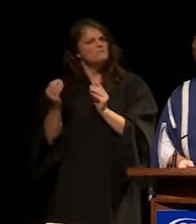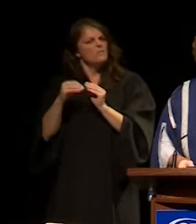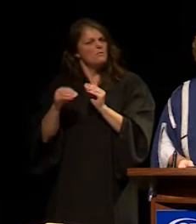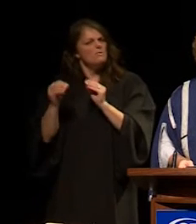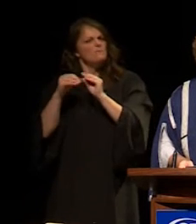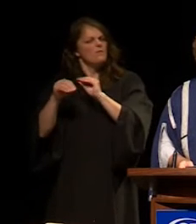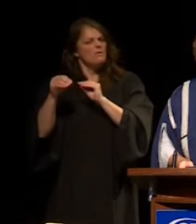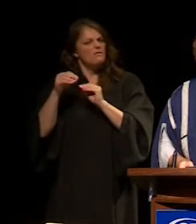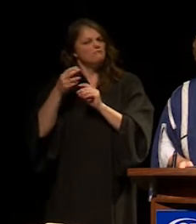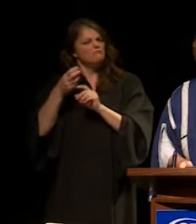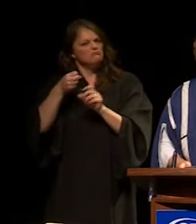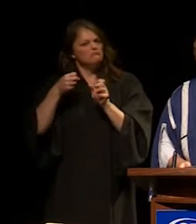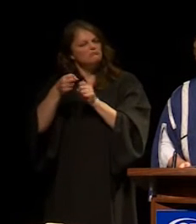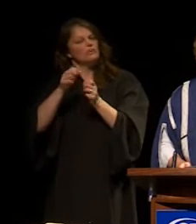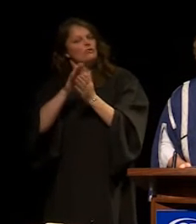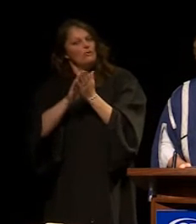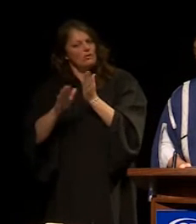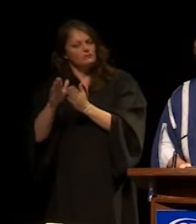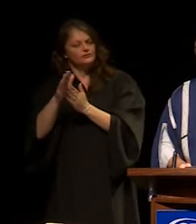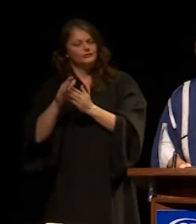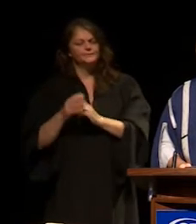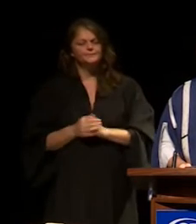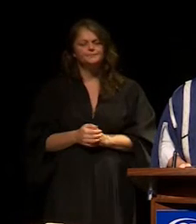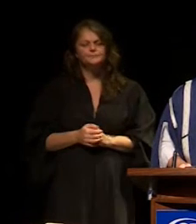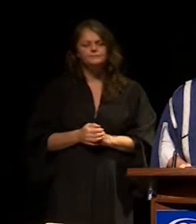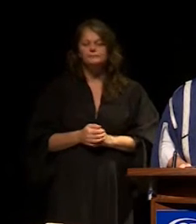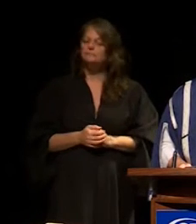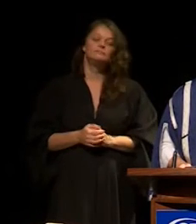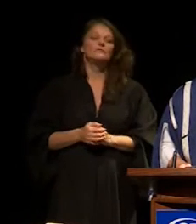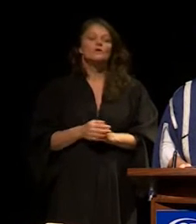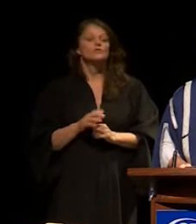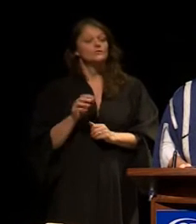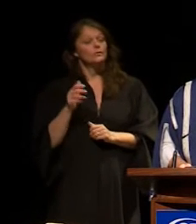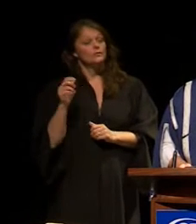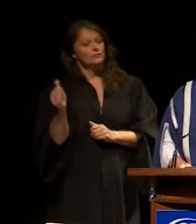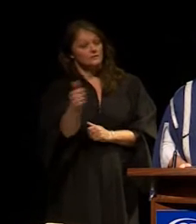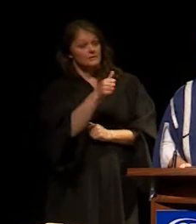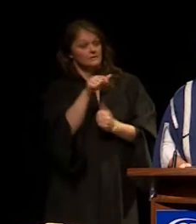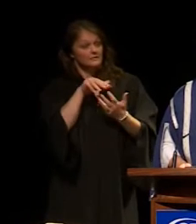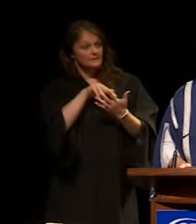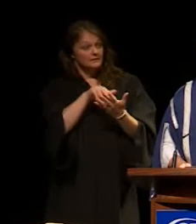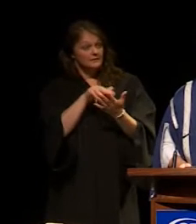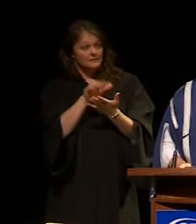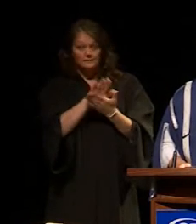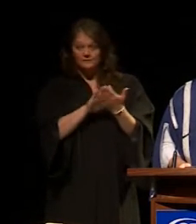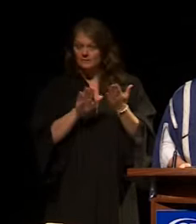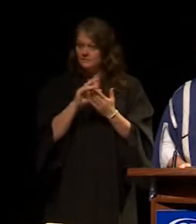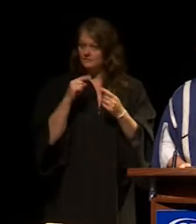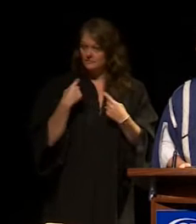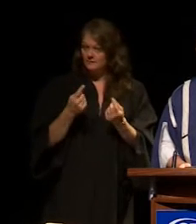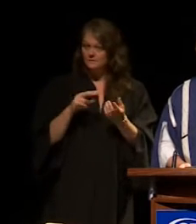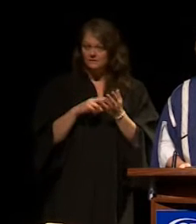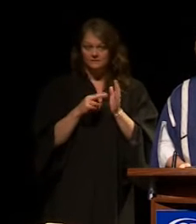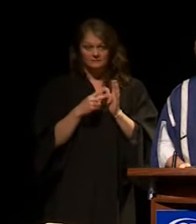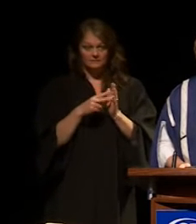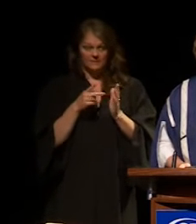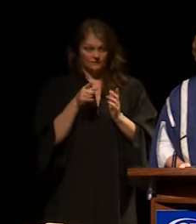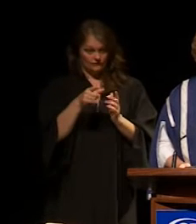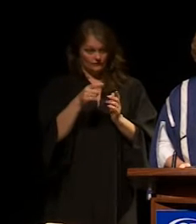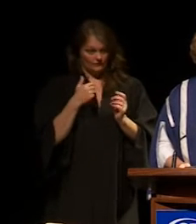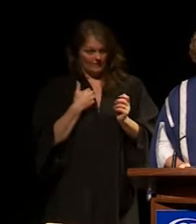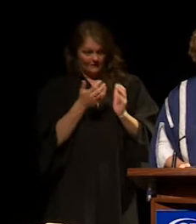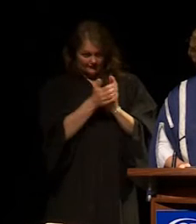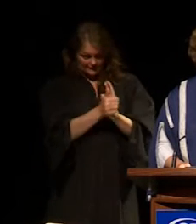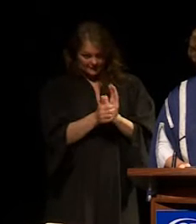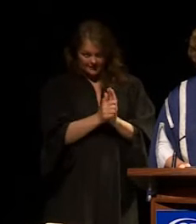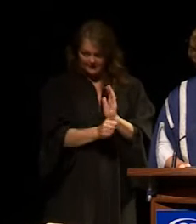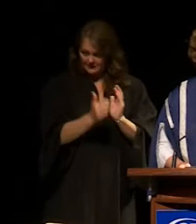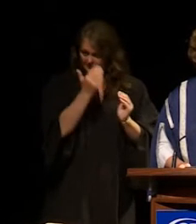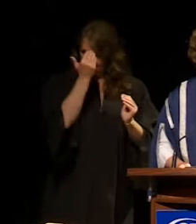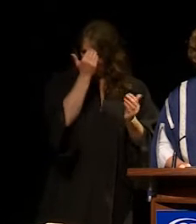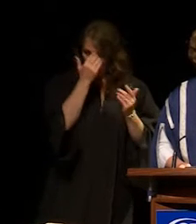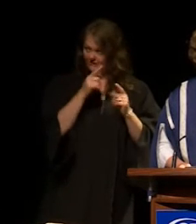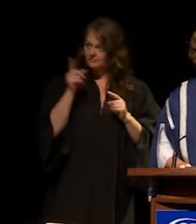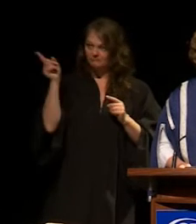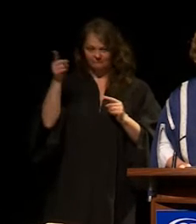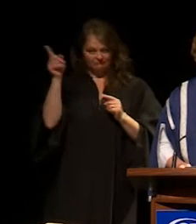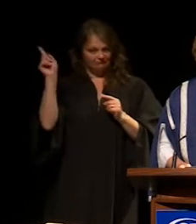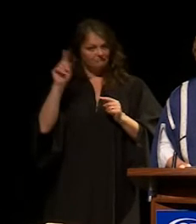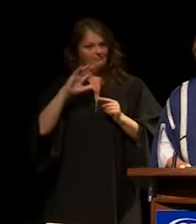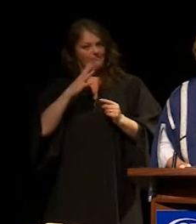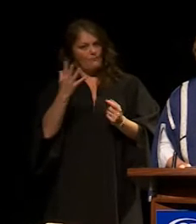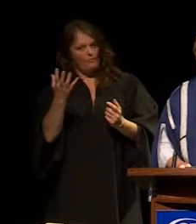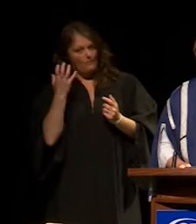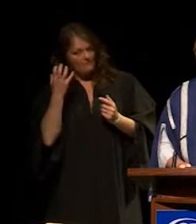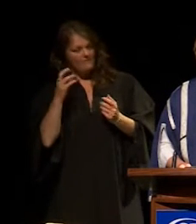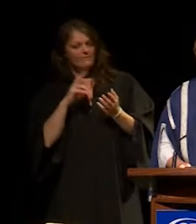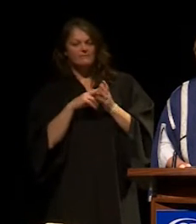Equipped with the experience you've gained at the college and the attributes employers are looking for, I have no doubt that you're ready for the